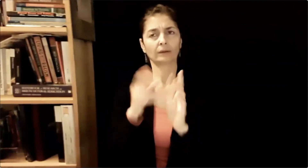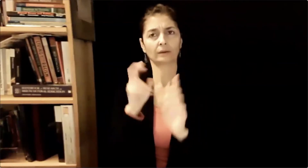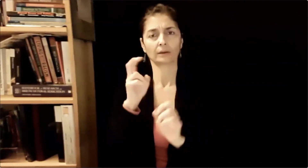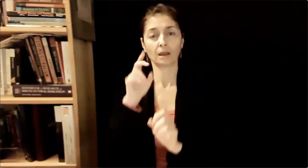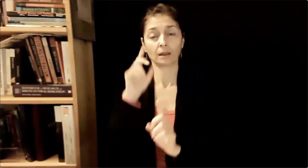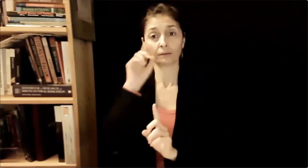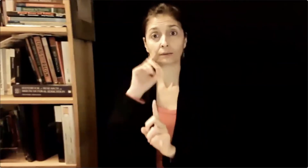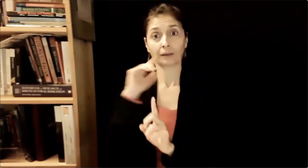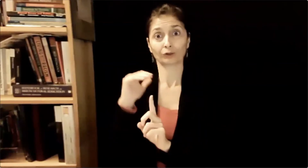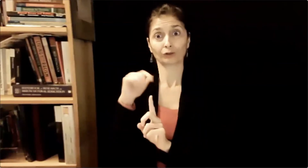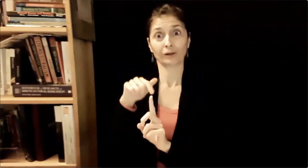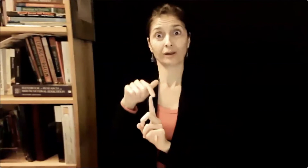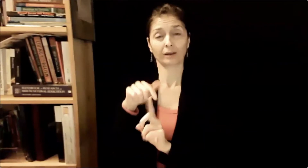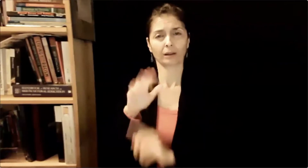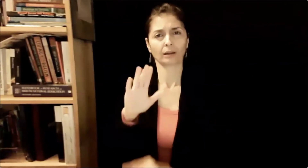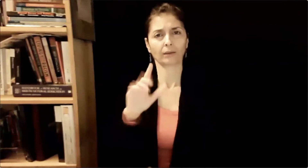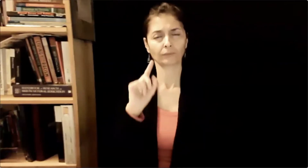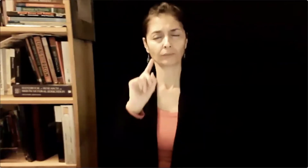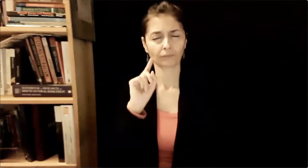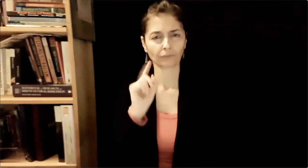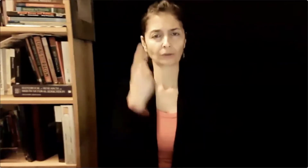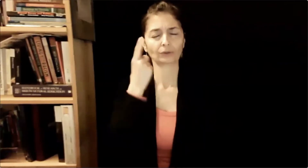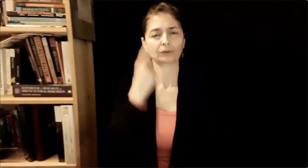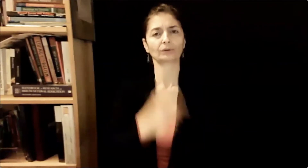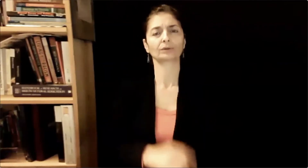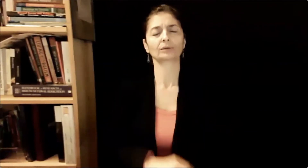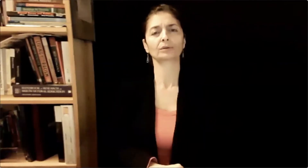You are often the deaf child's first